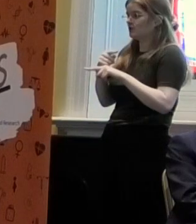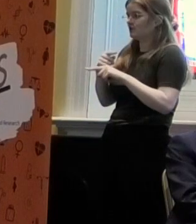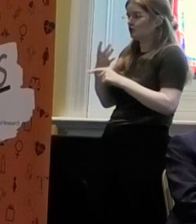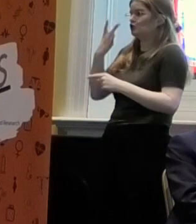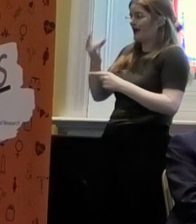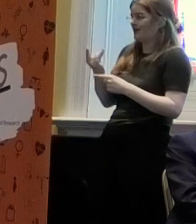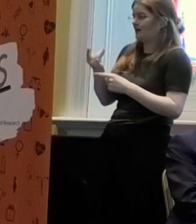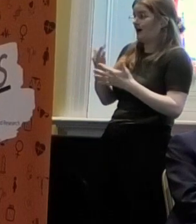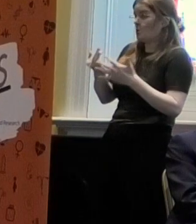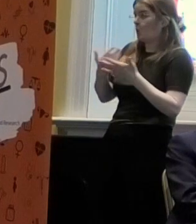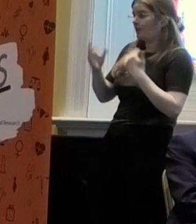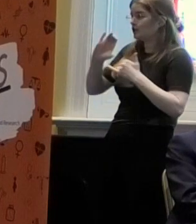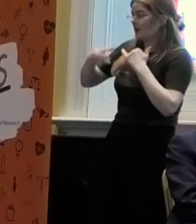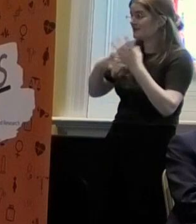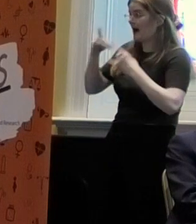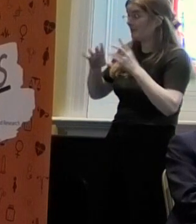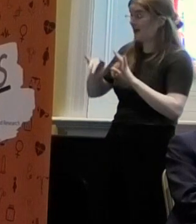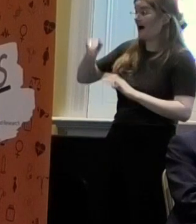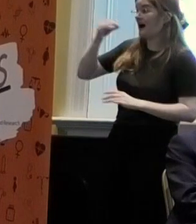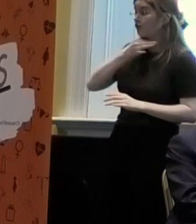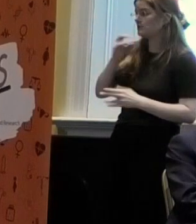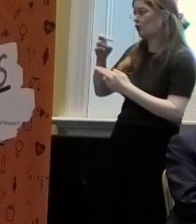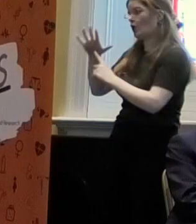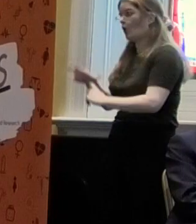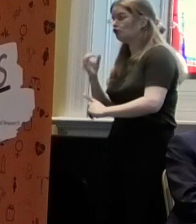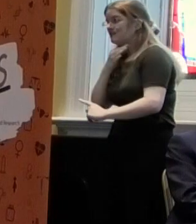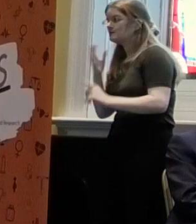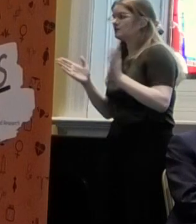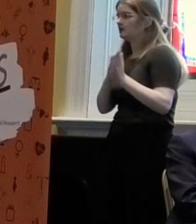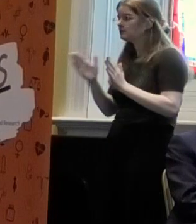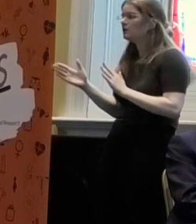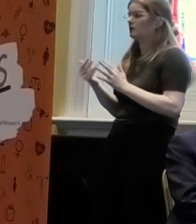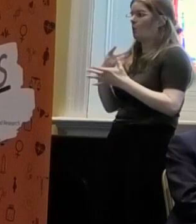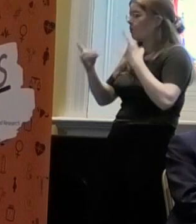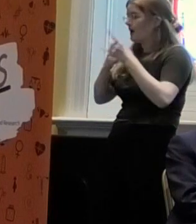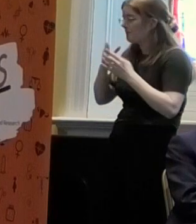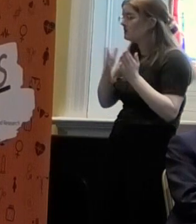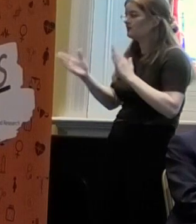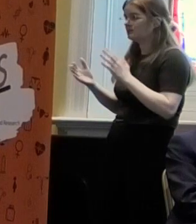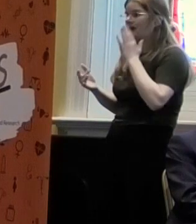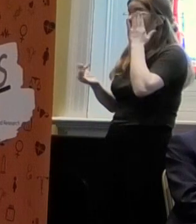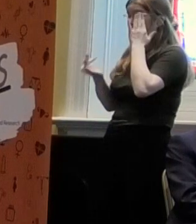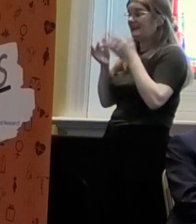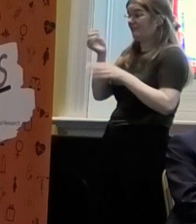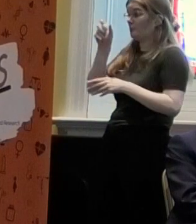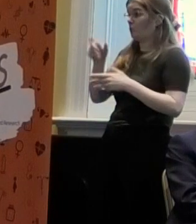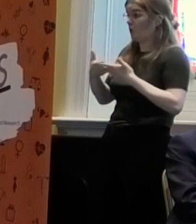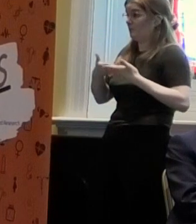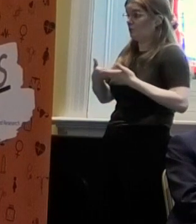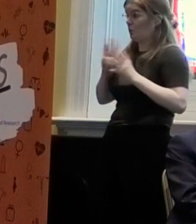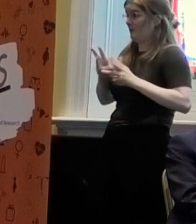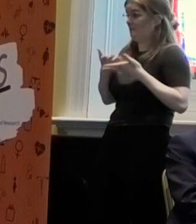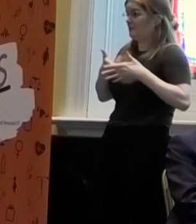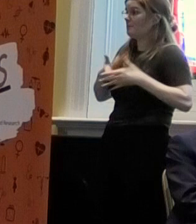assessment of the likelihood of that in the postpartum period, and that period is a period of great change. And also for people who've just had a baby, it's a time where